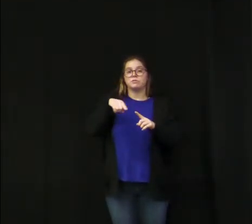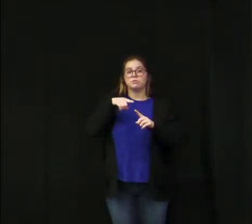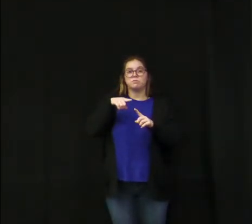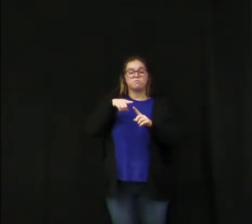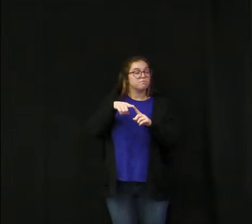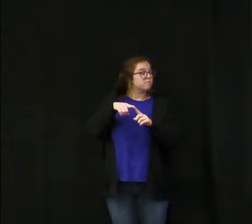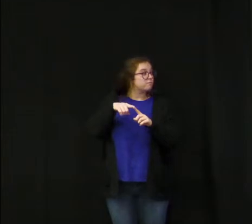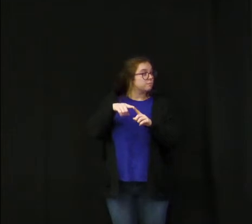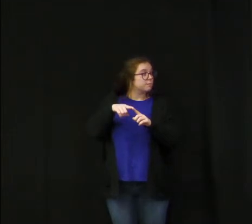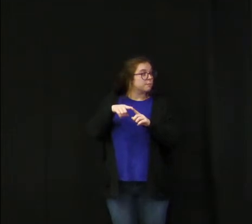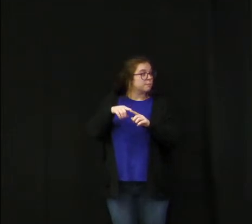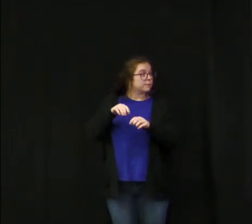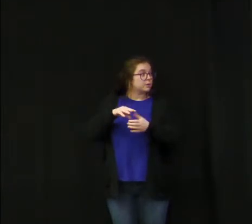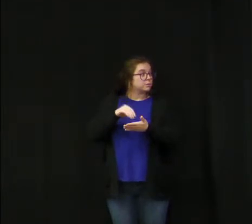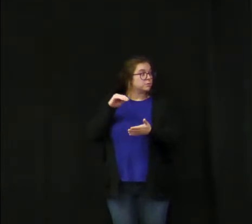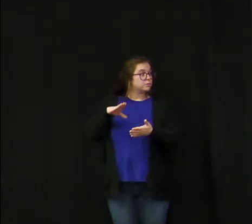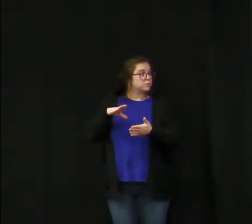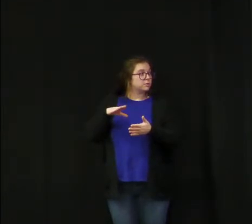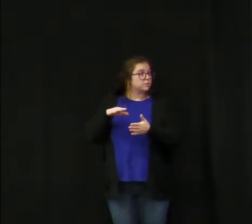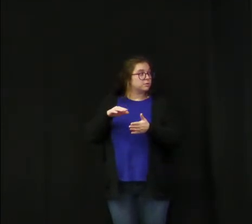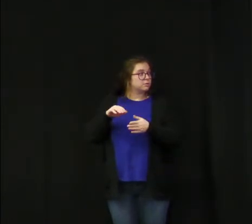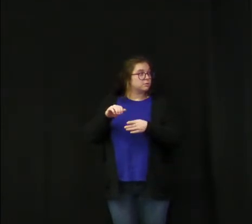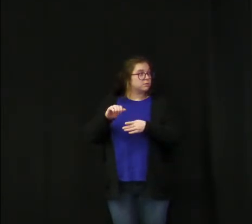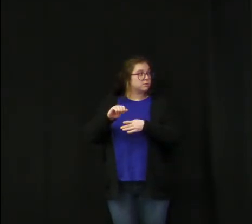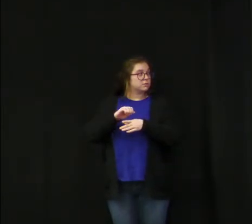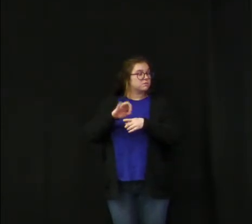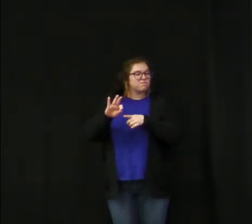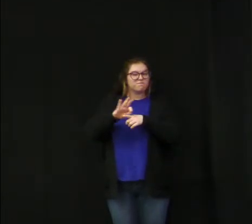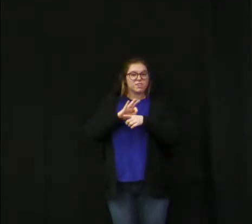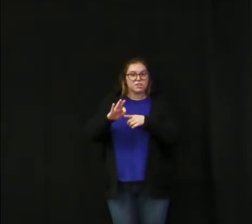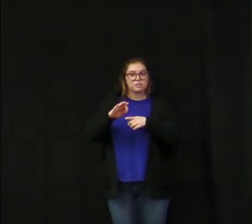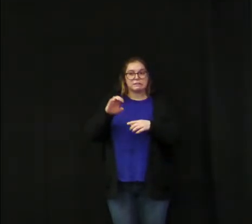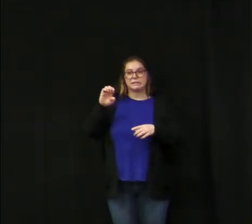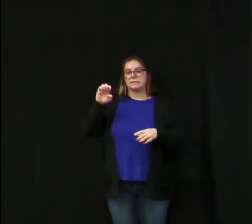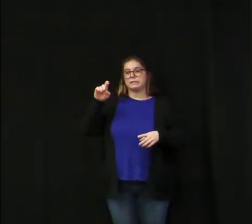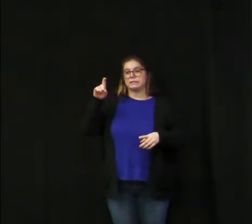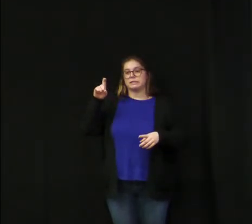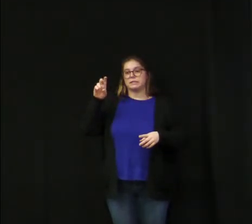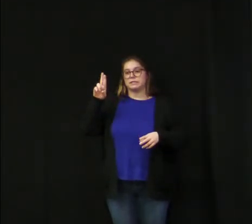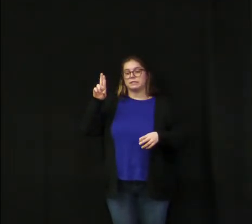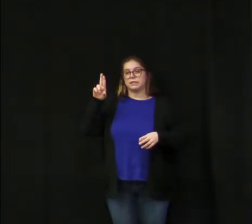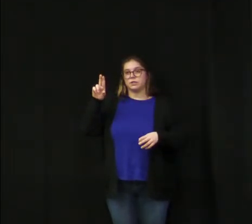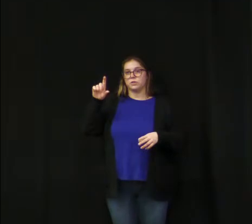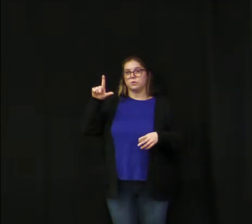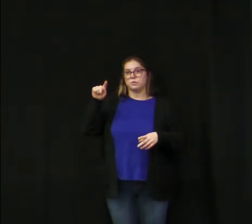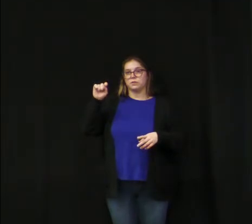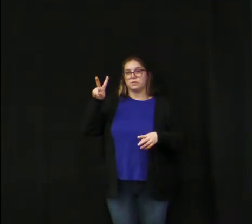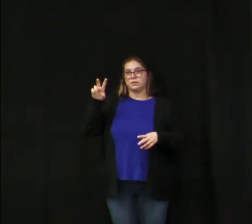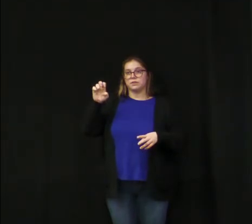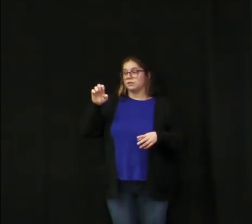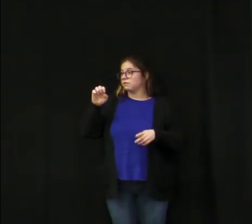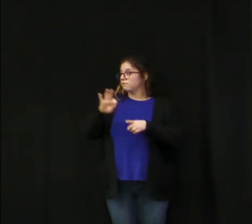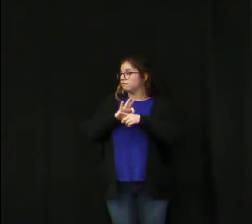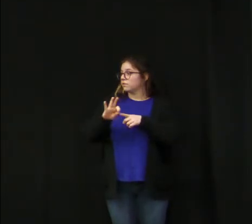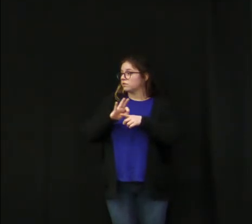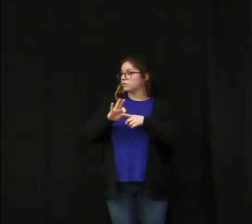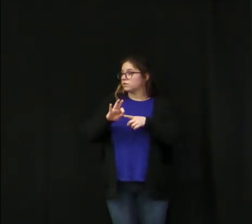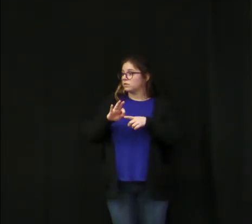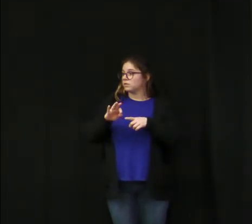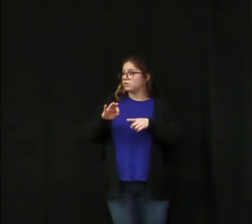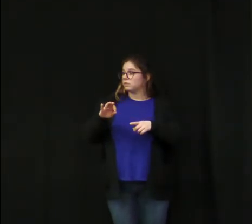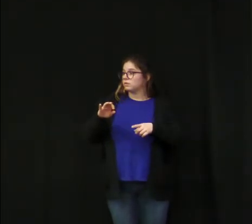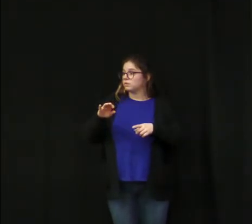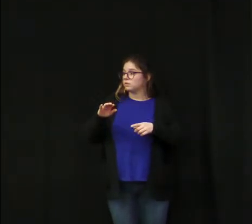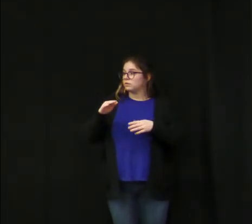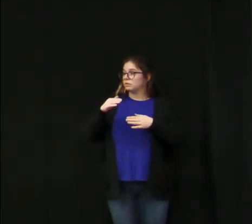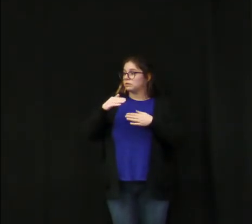skills, executive functioning, which is a big word, but that's another one. What else do Paul you? Harvey, the